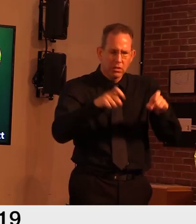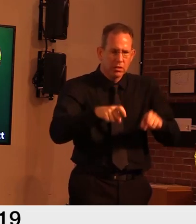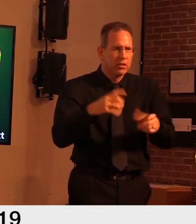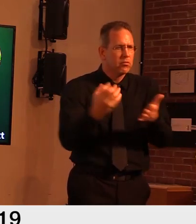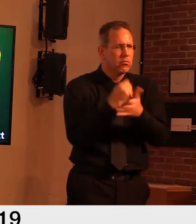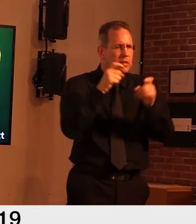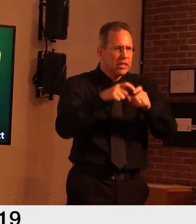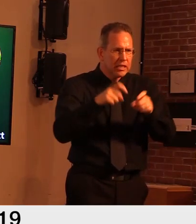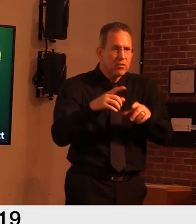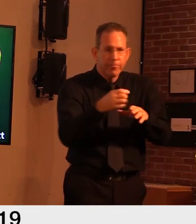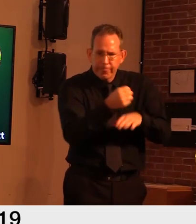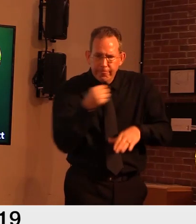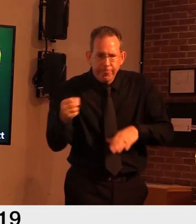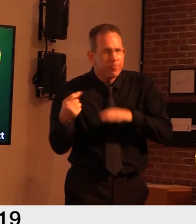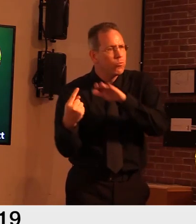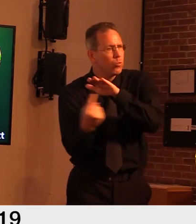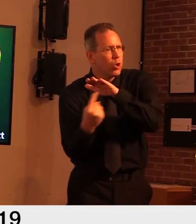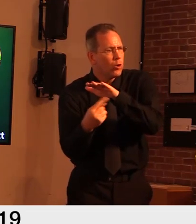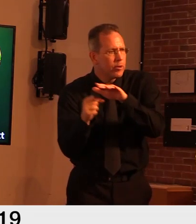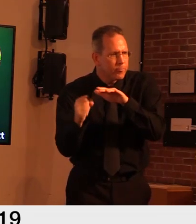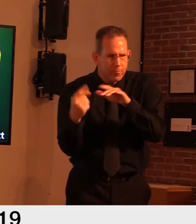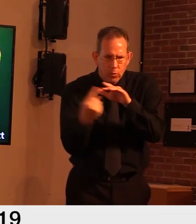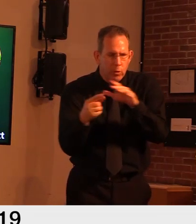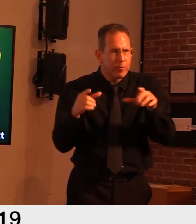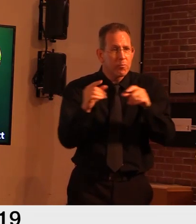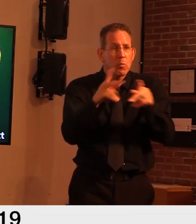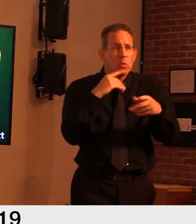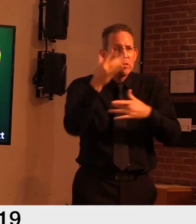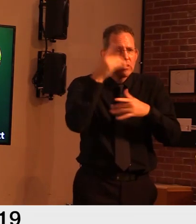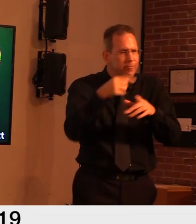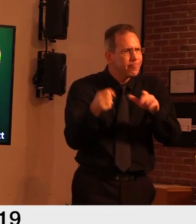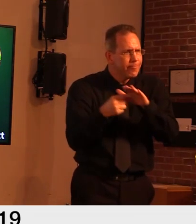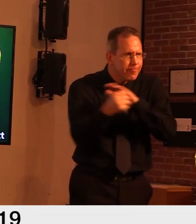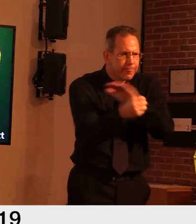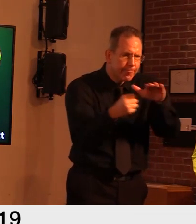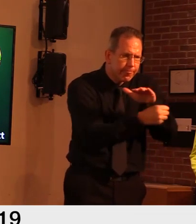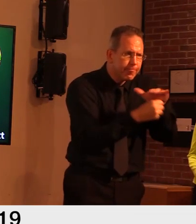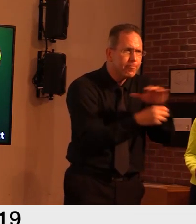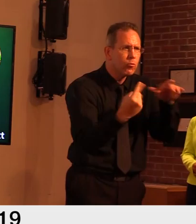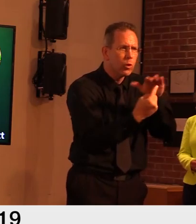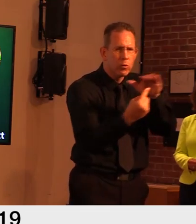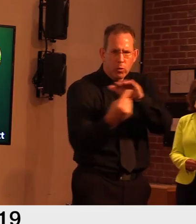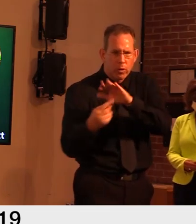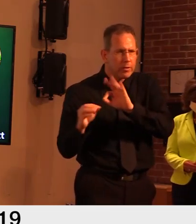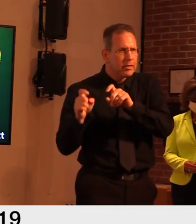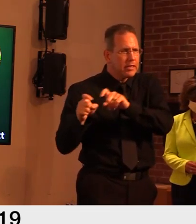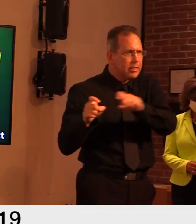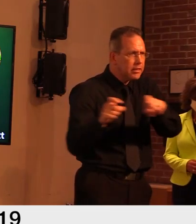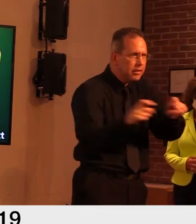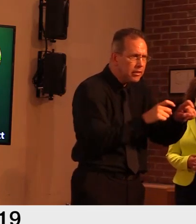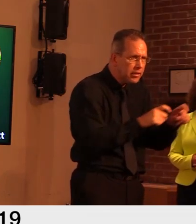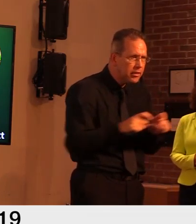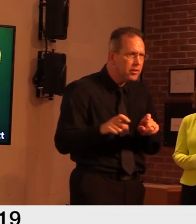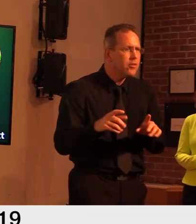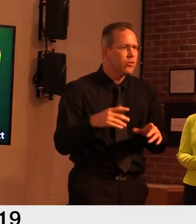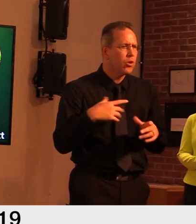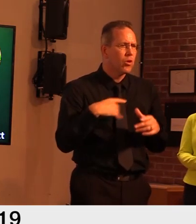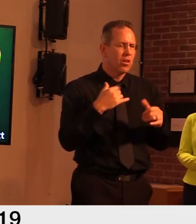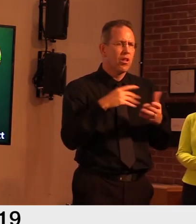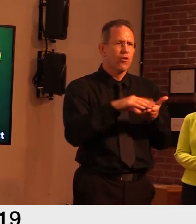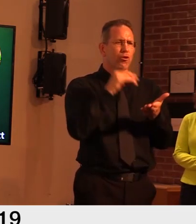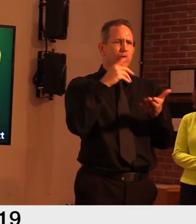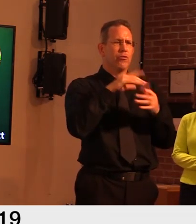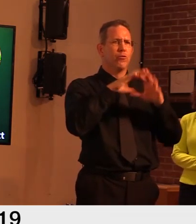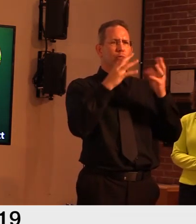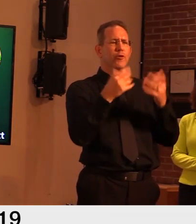fullest extent. It all starts with testing. Without testing, you can't even begin to presume a box-it-in strategy. And then it